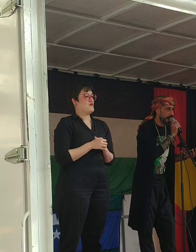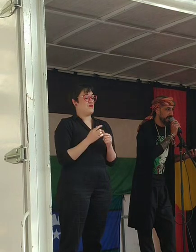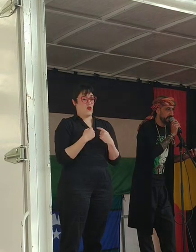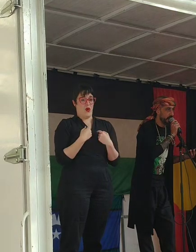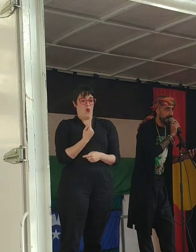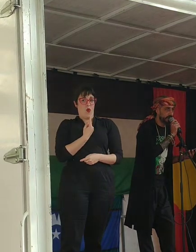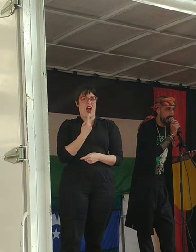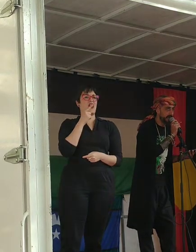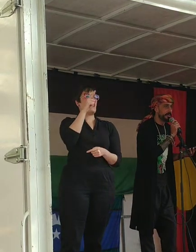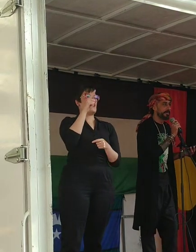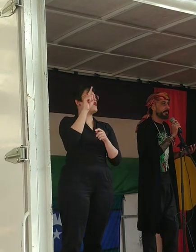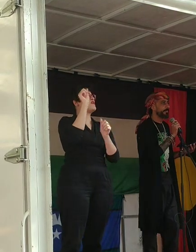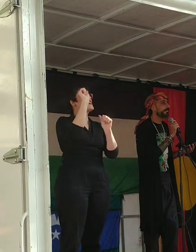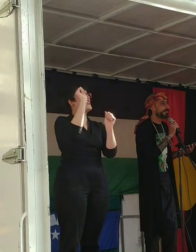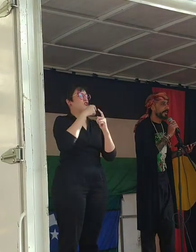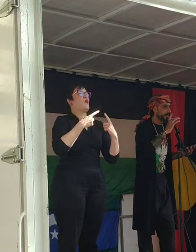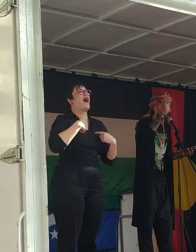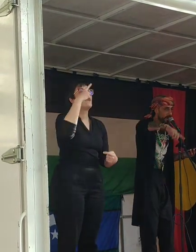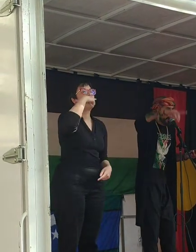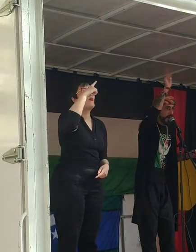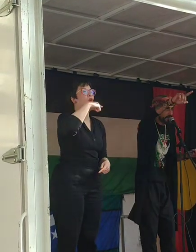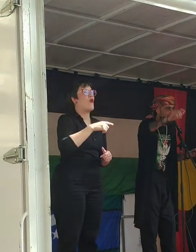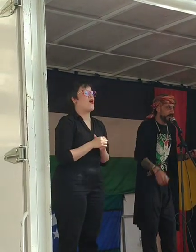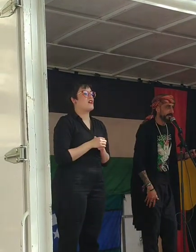We are one and you are done.